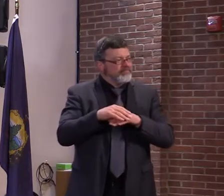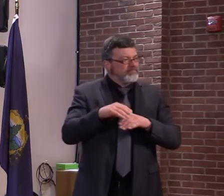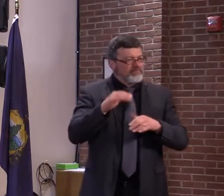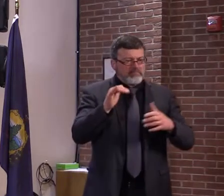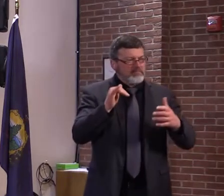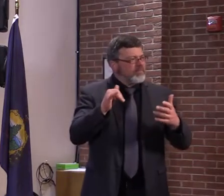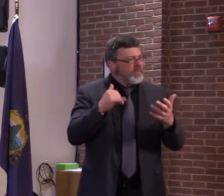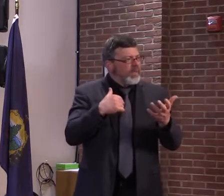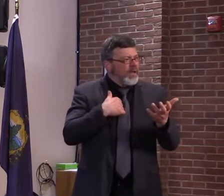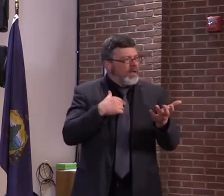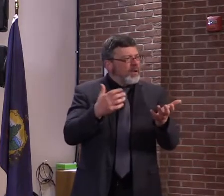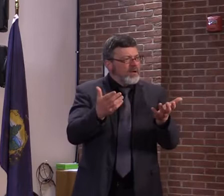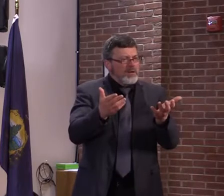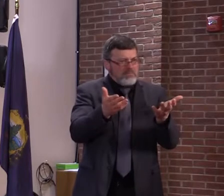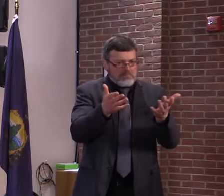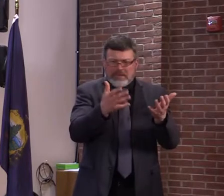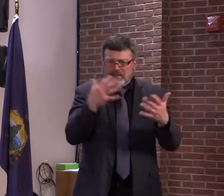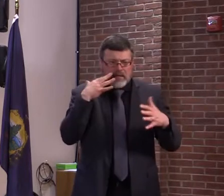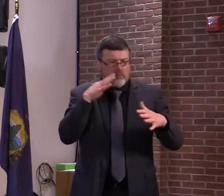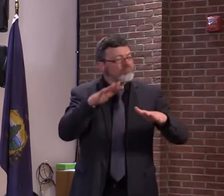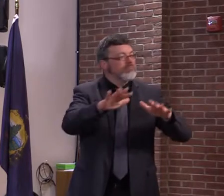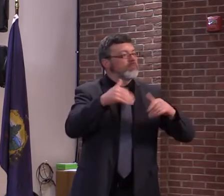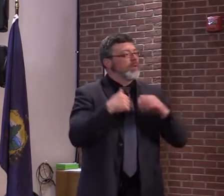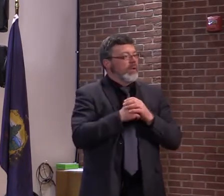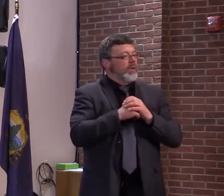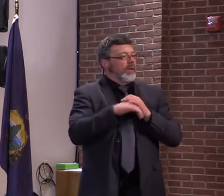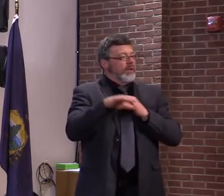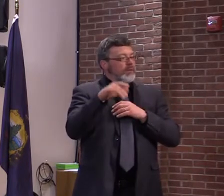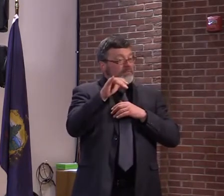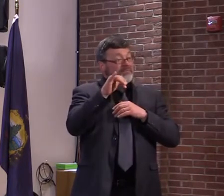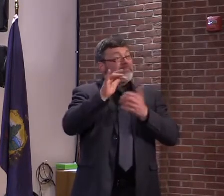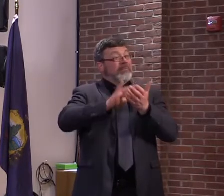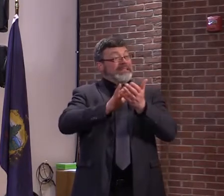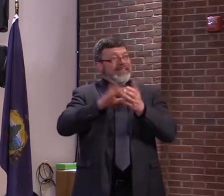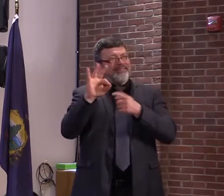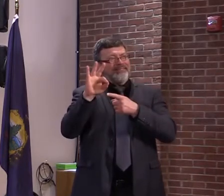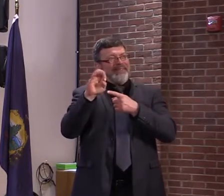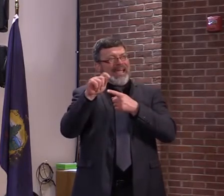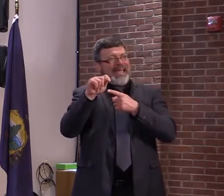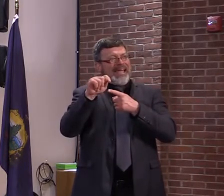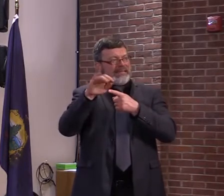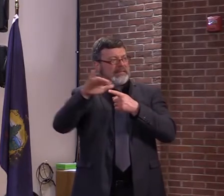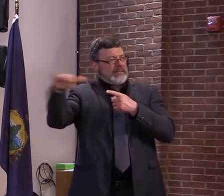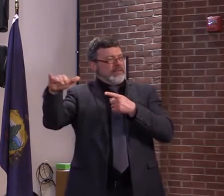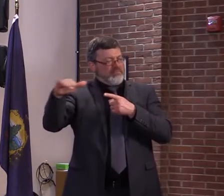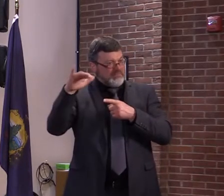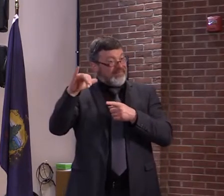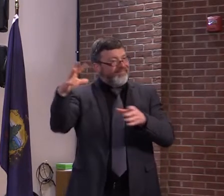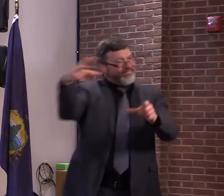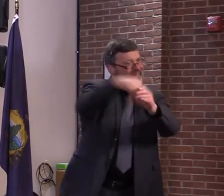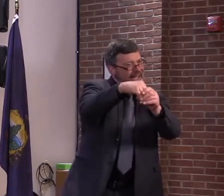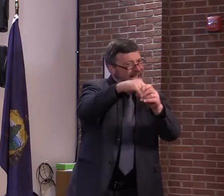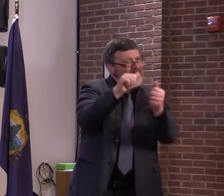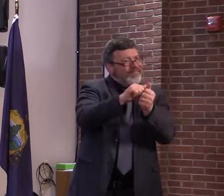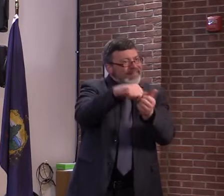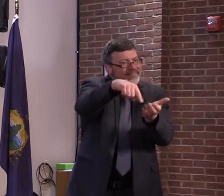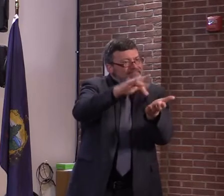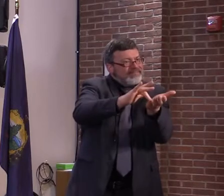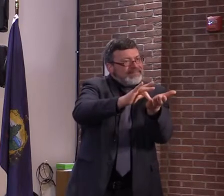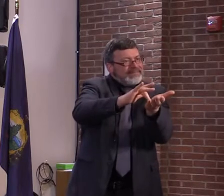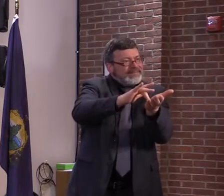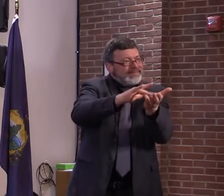factor. The involvement of fentanyl as a major factor in these deaths is also very evident